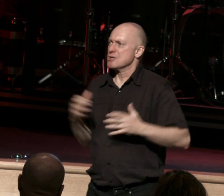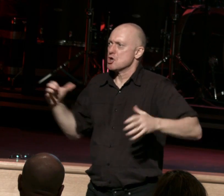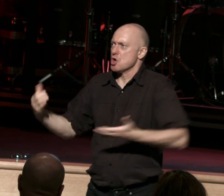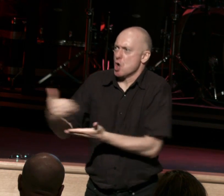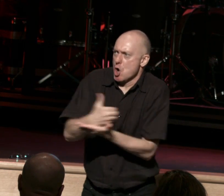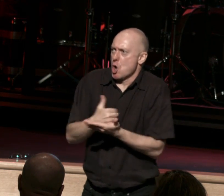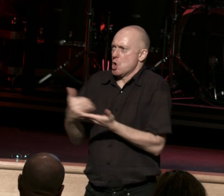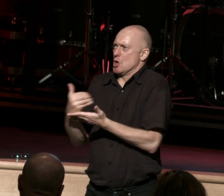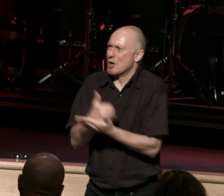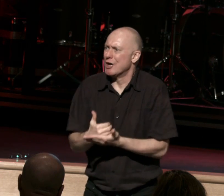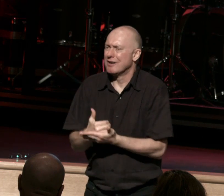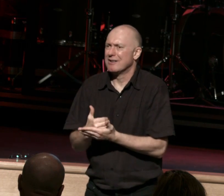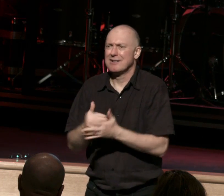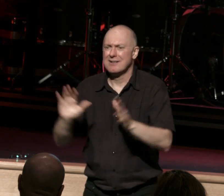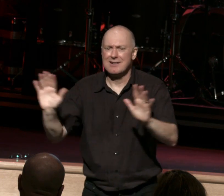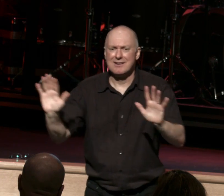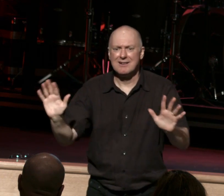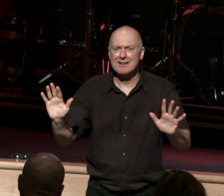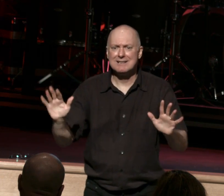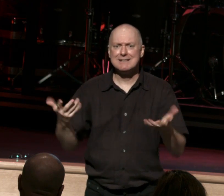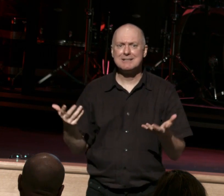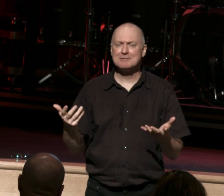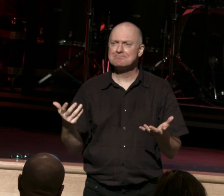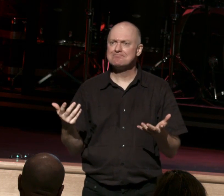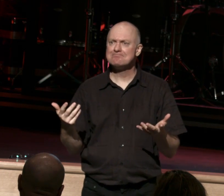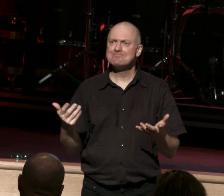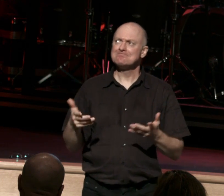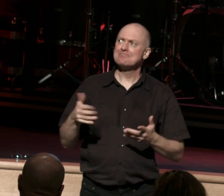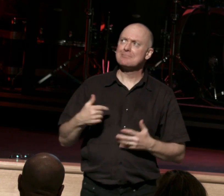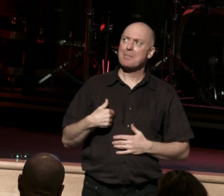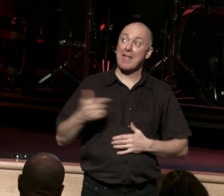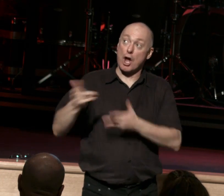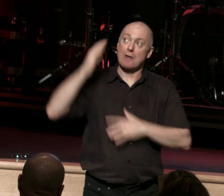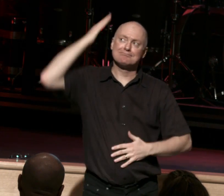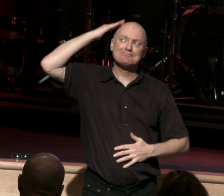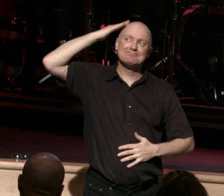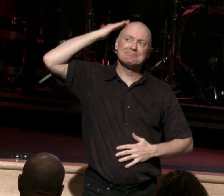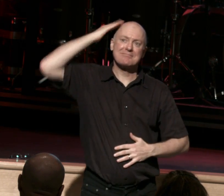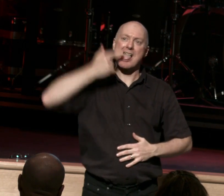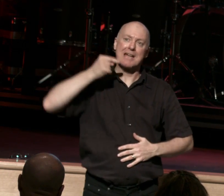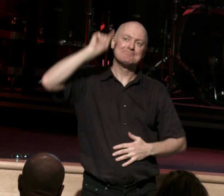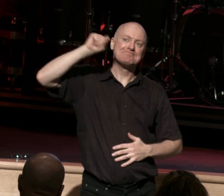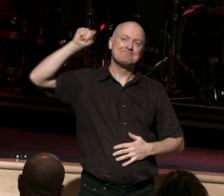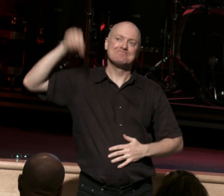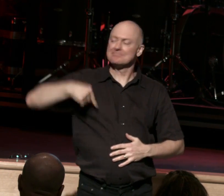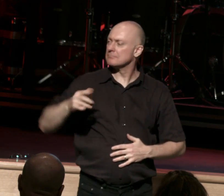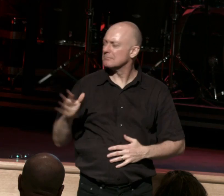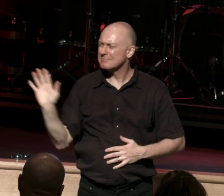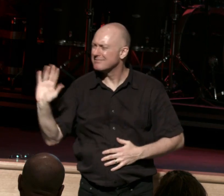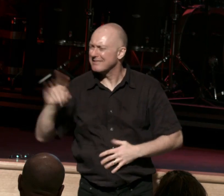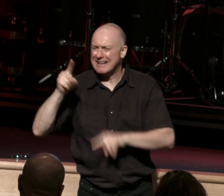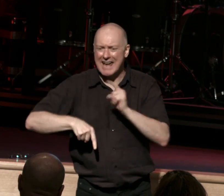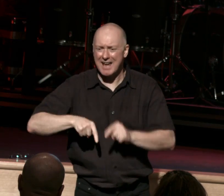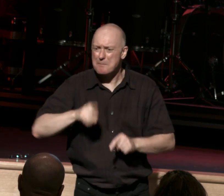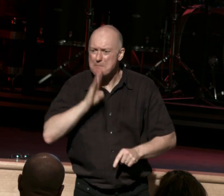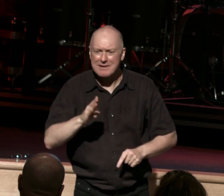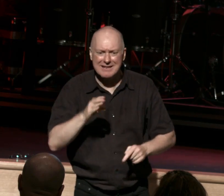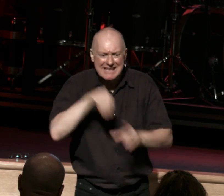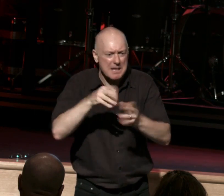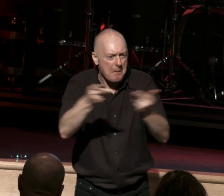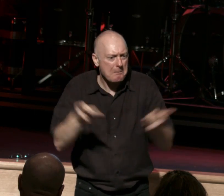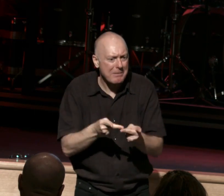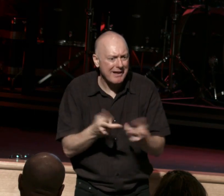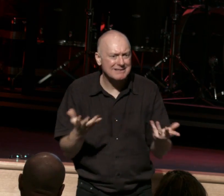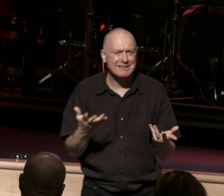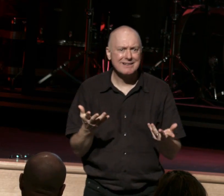God. You stop trying to live in such a way that somehow when you do a thing, God's going, good boy, good girl, now I'm more pleased with you. You can't